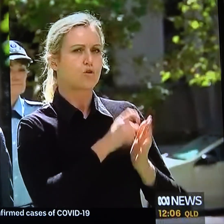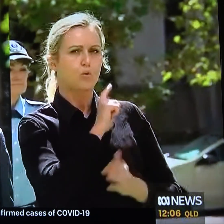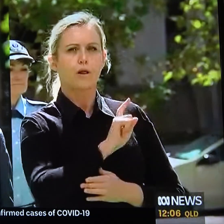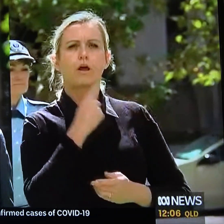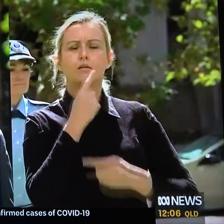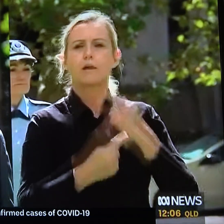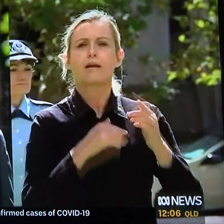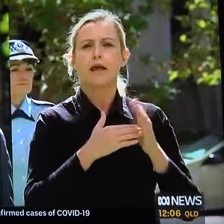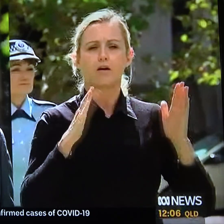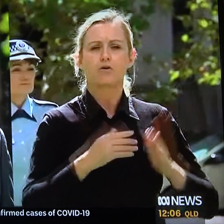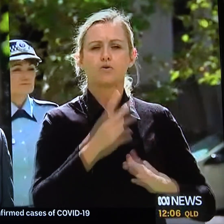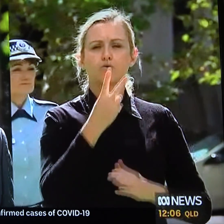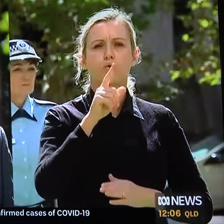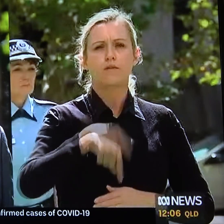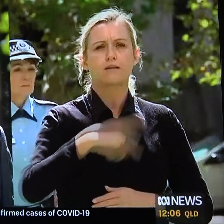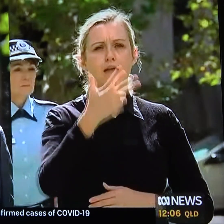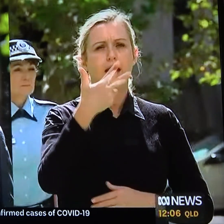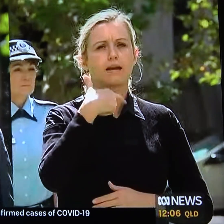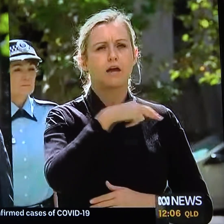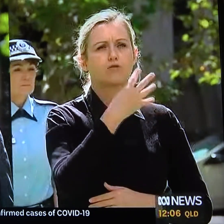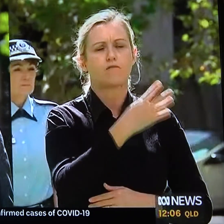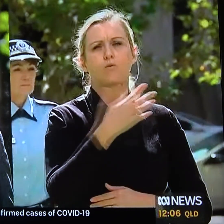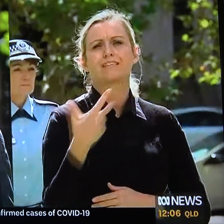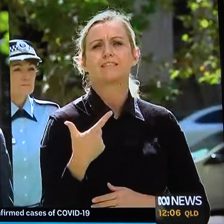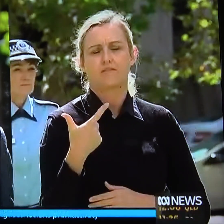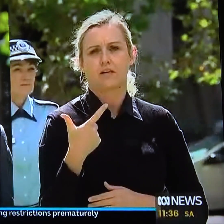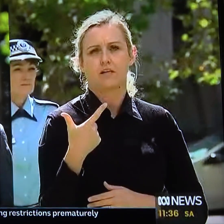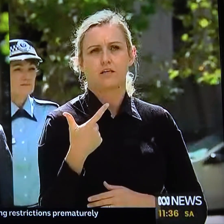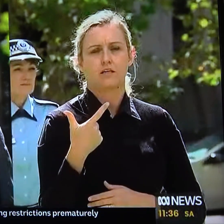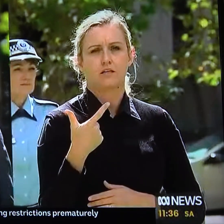the 7 new cases, it means today we now have